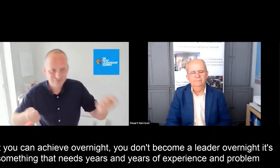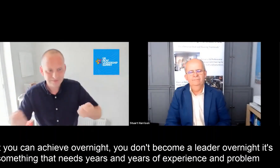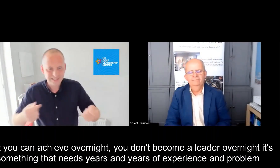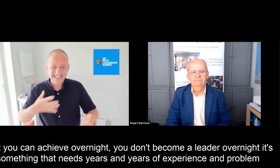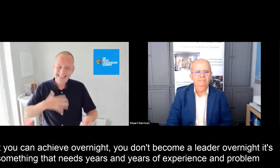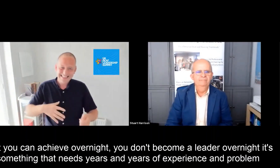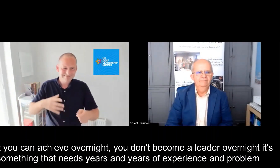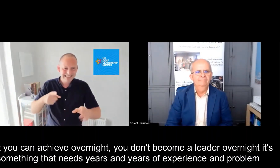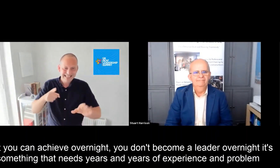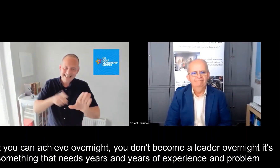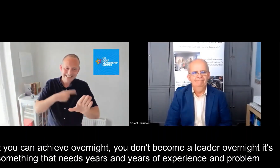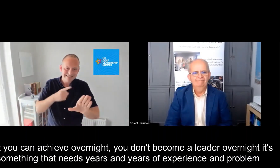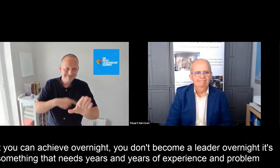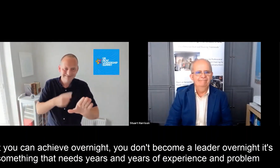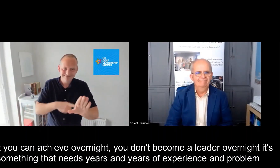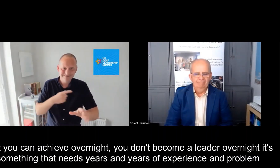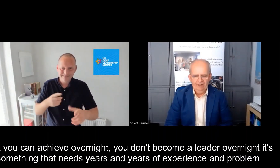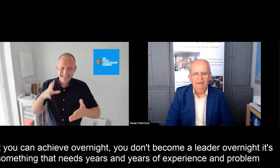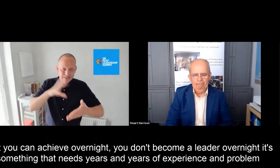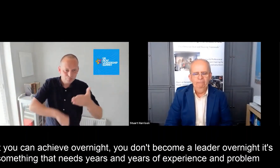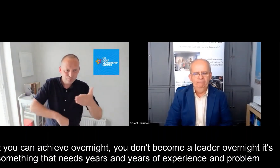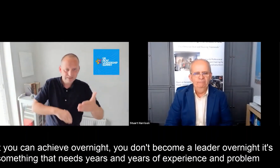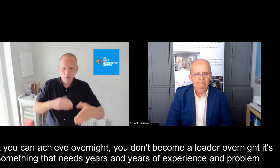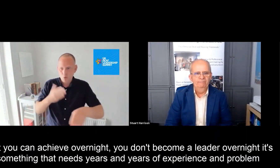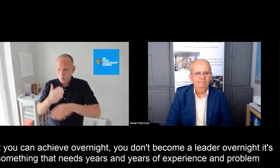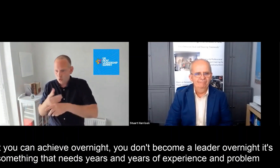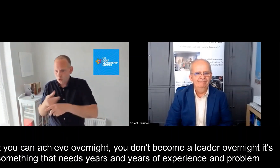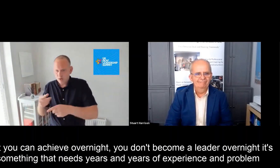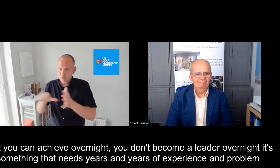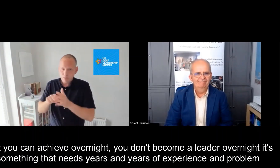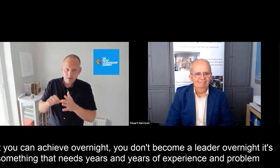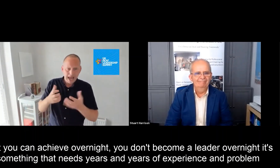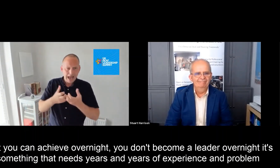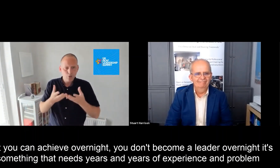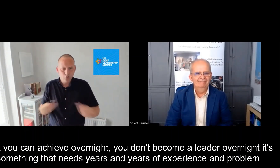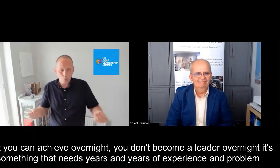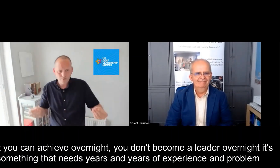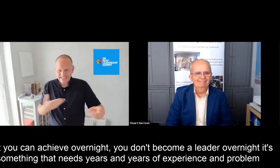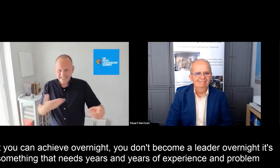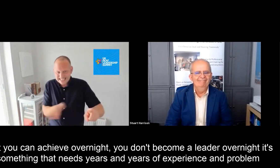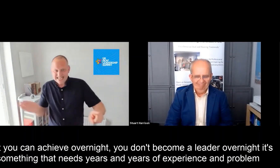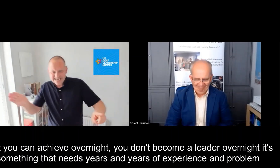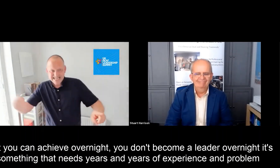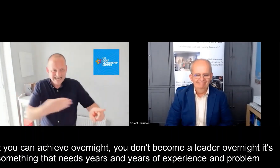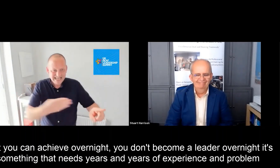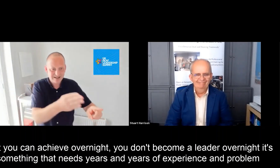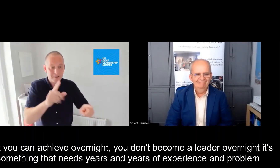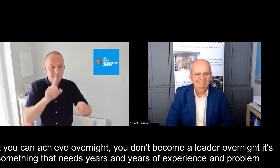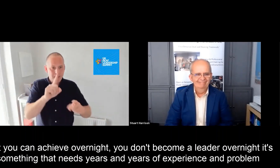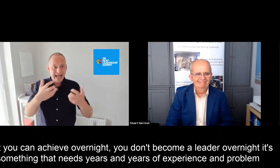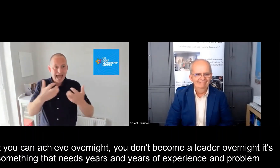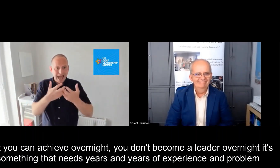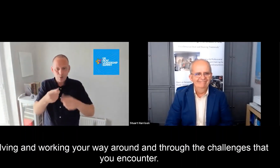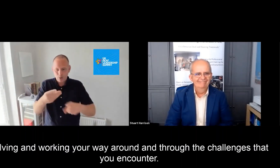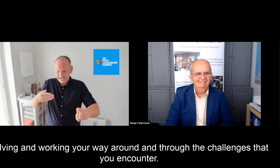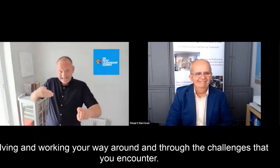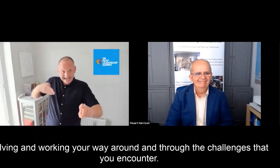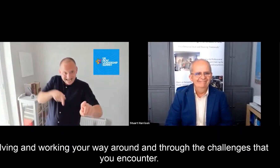overnight. You don't become a leader overnight. It's something that needs years and years of experience and problem solving and working your